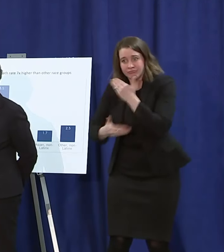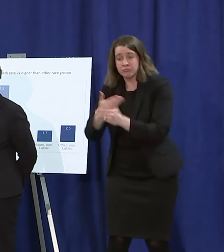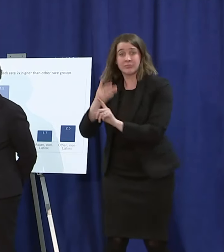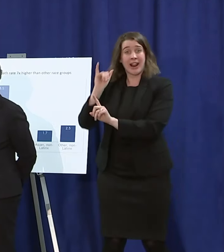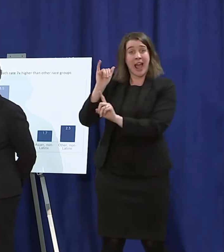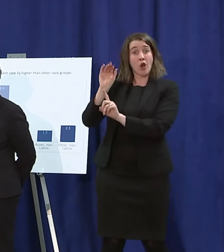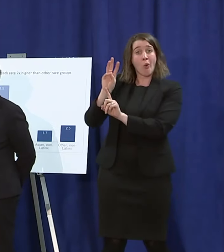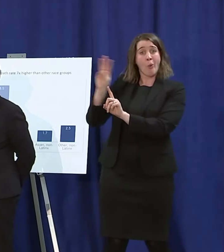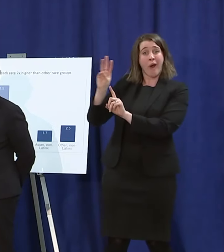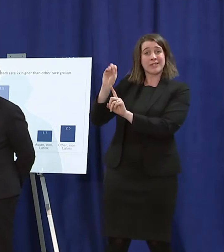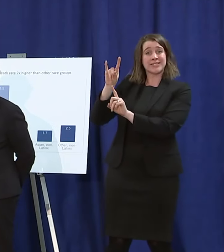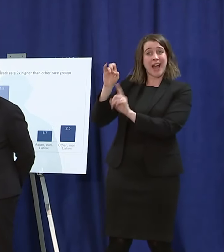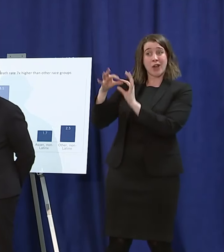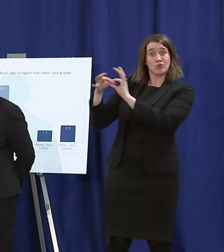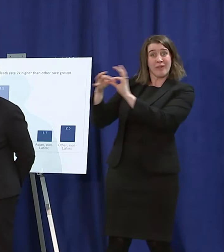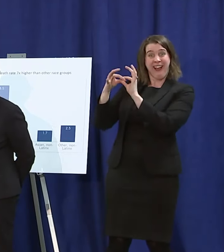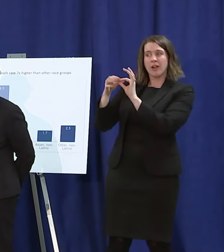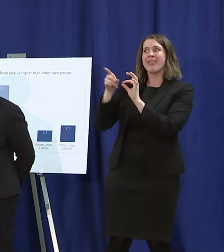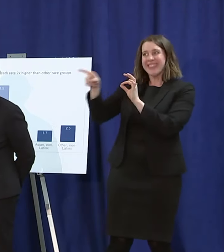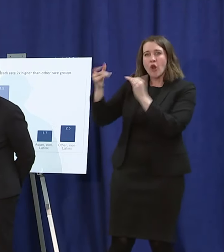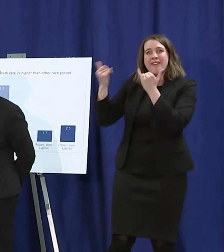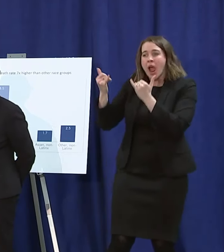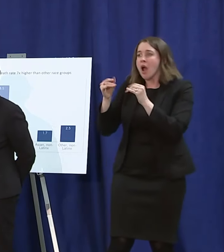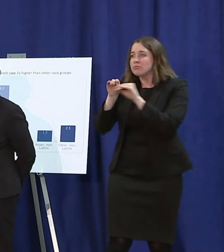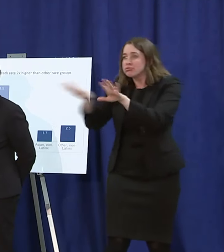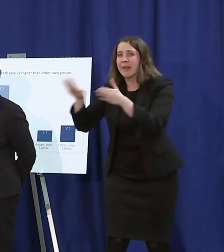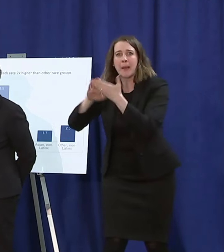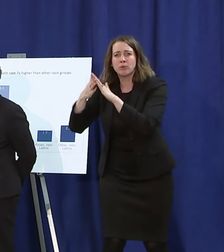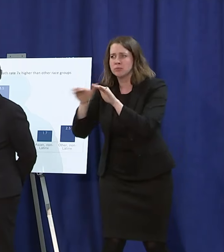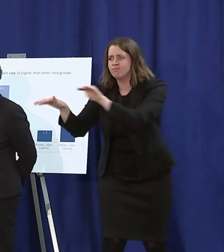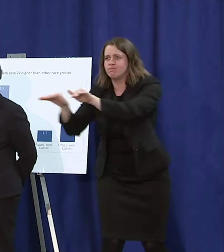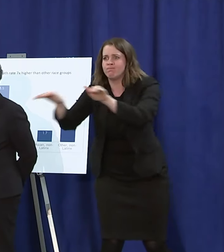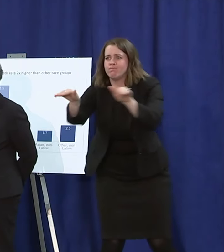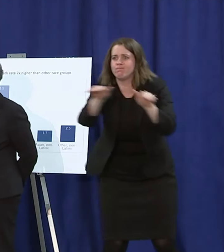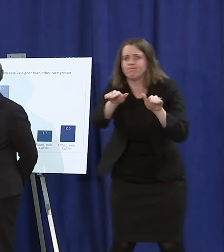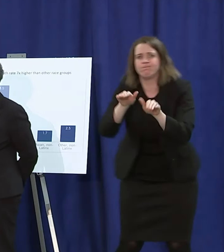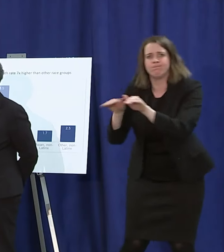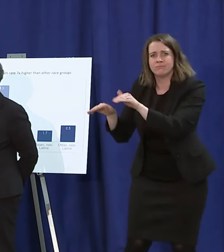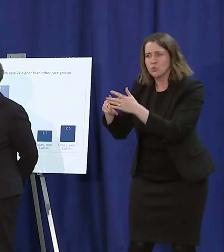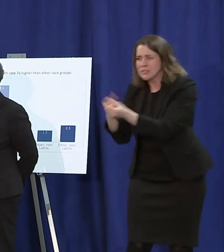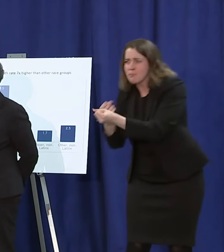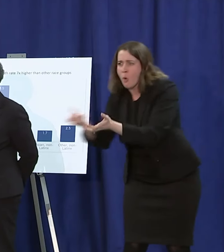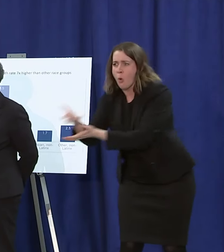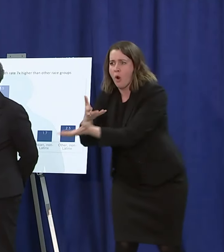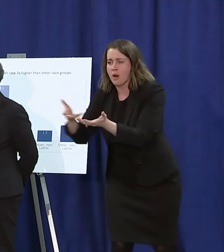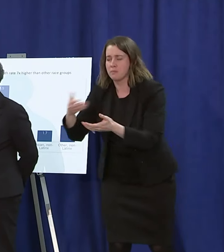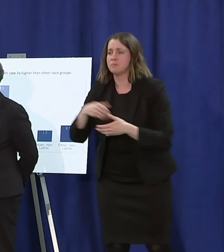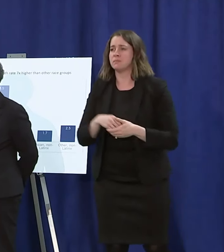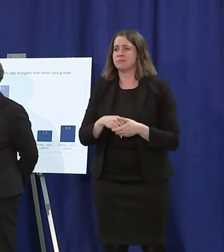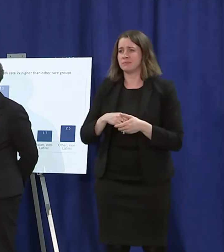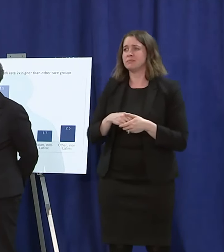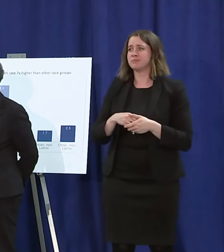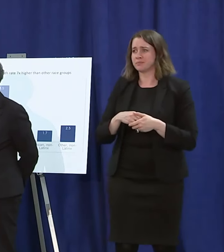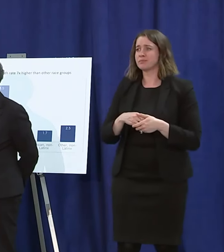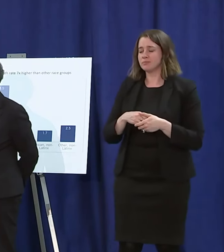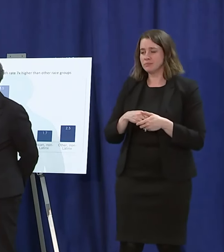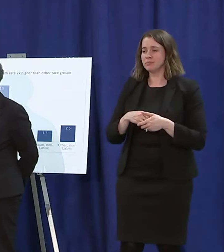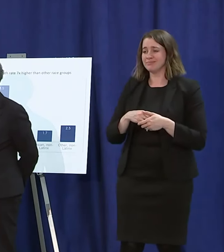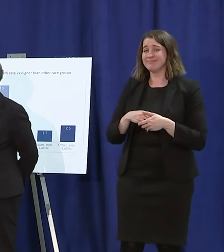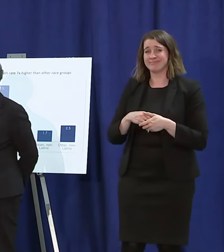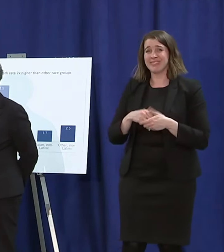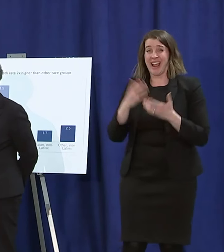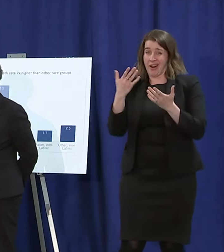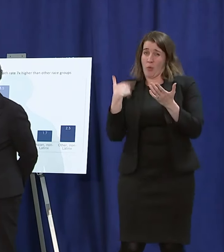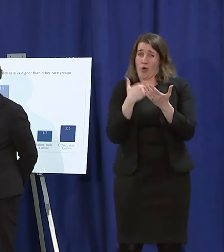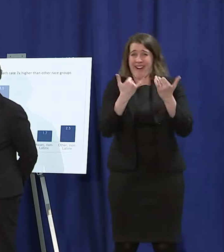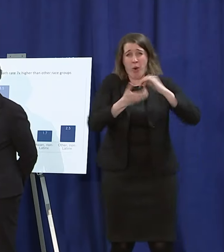to actively engage with people, get them the services. And the mayor talked about the healthcare providers asking, we know who those vulnerable people